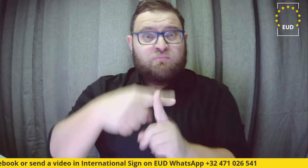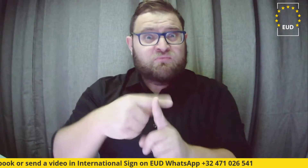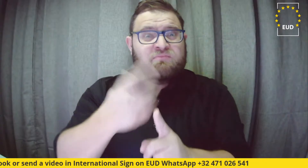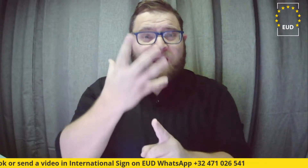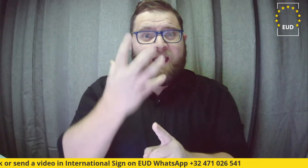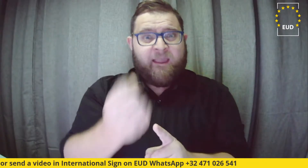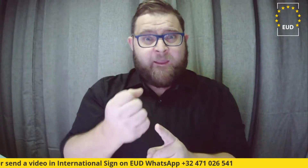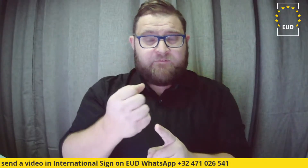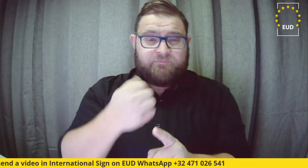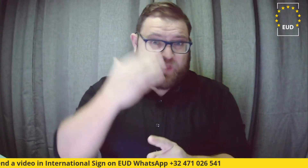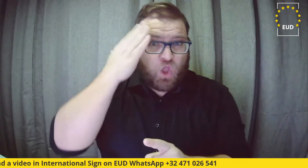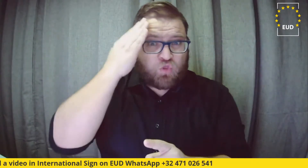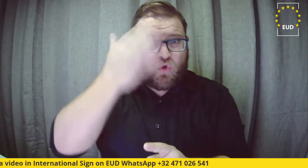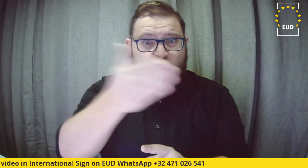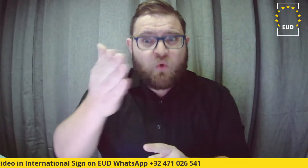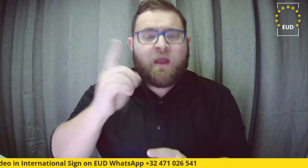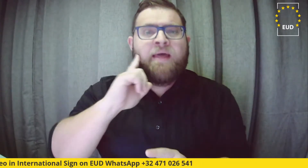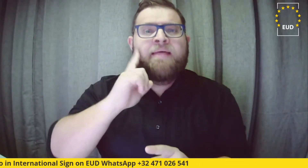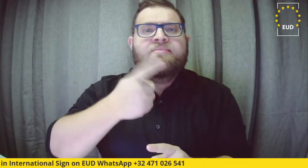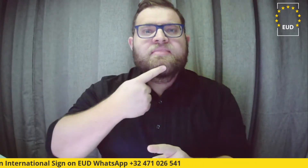This is of utmost importance.